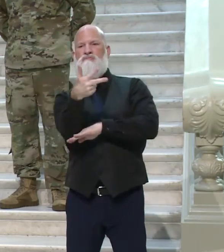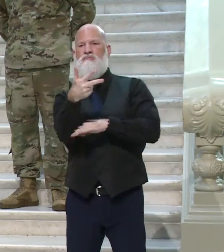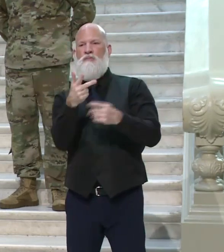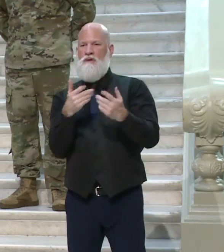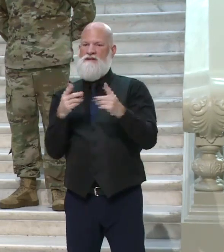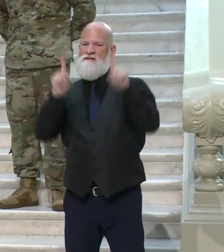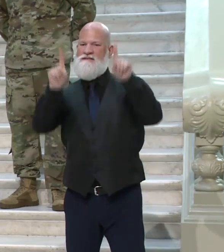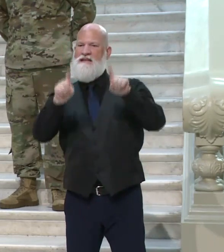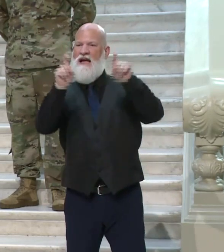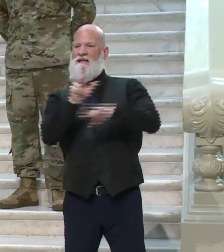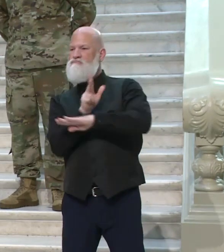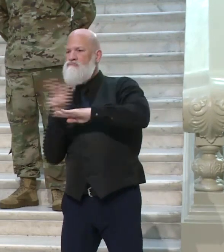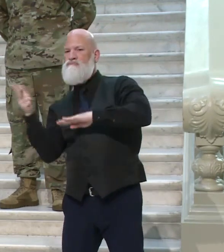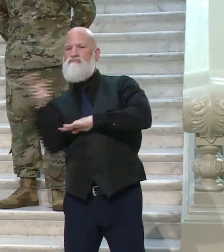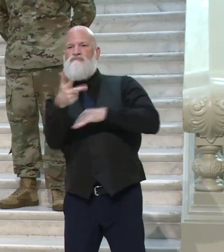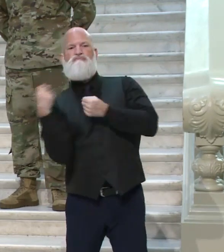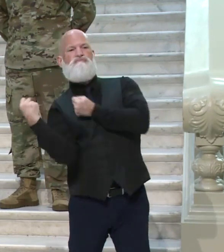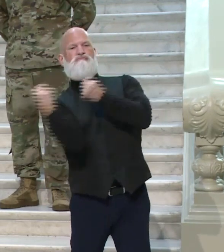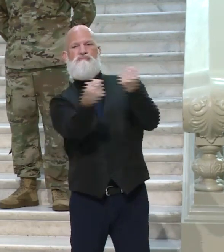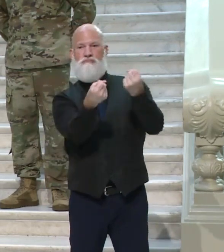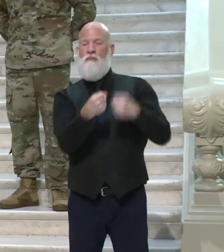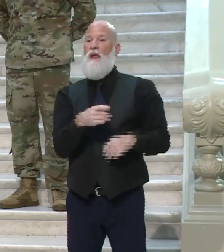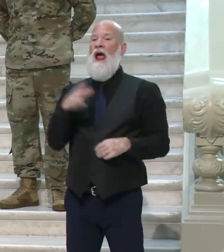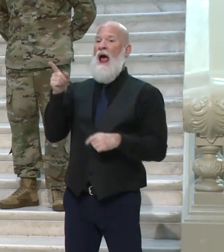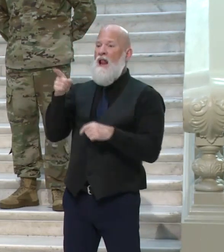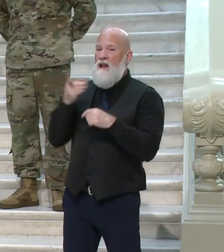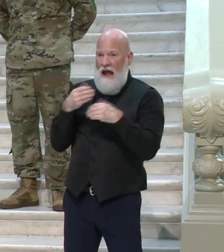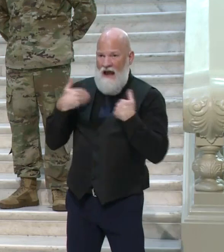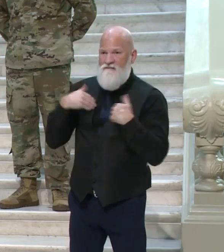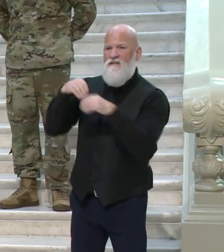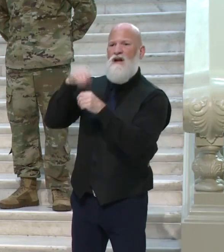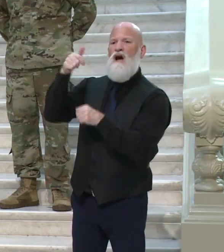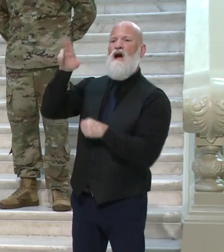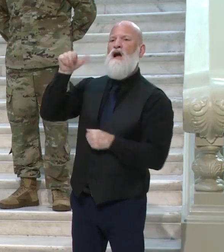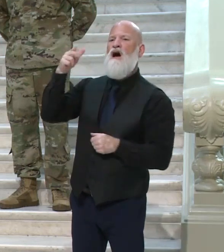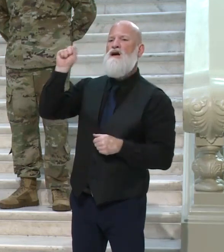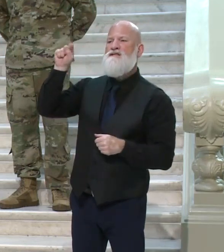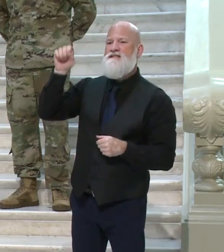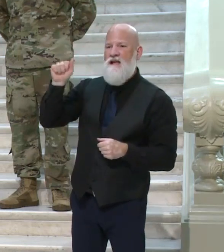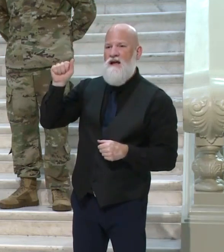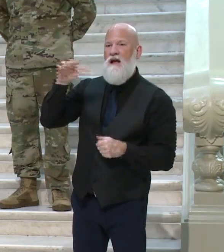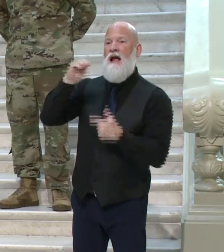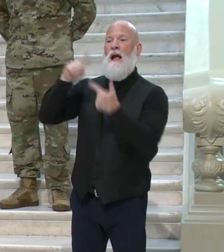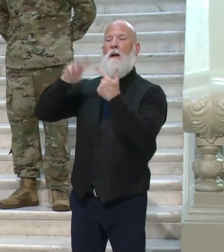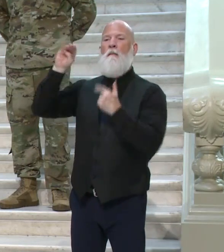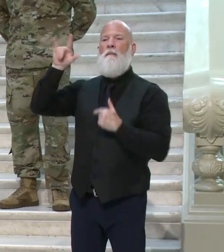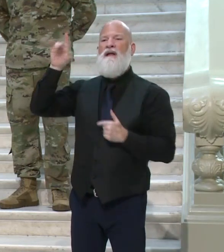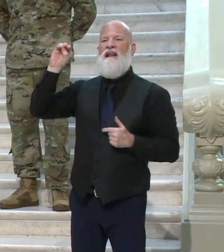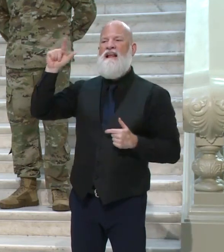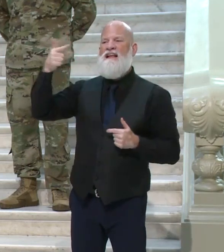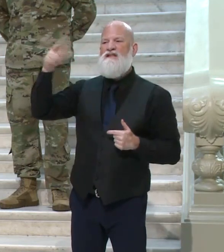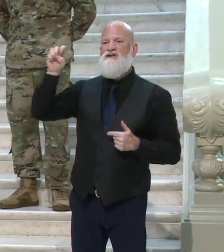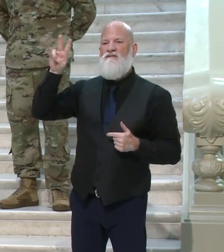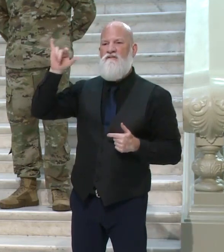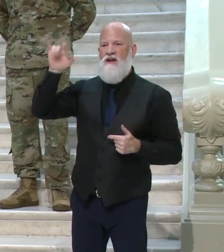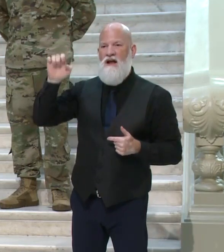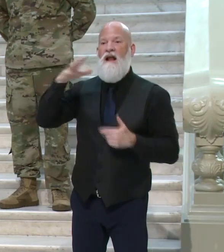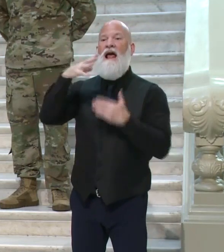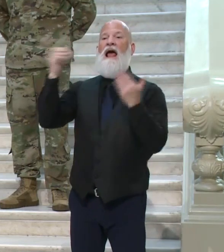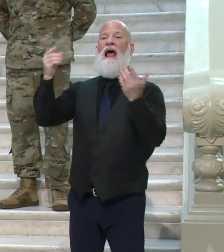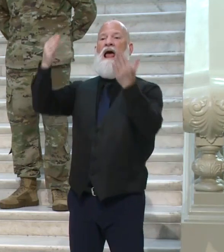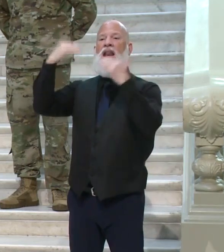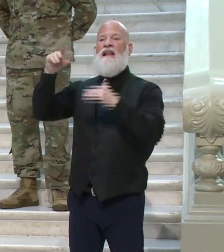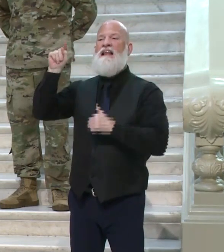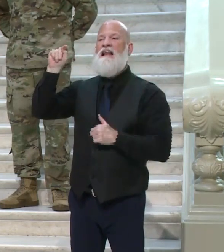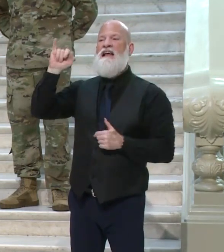serve Augusta, Milledgeville, Tifton, and surrounding regions on a rotating basis. This unit will